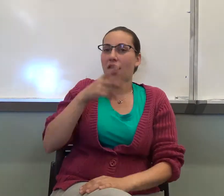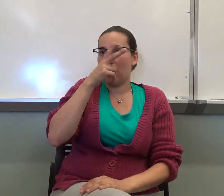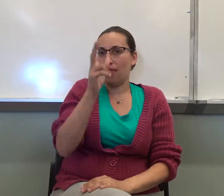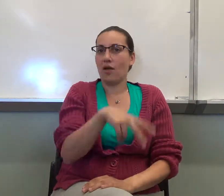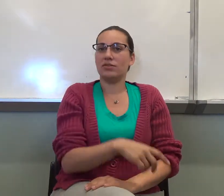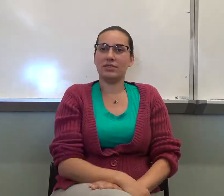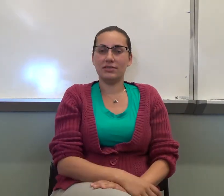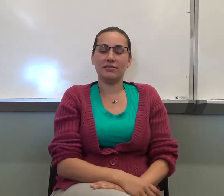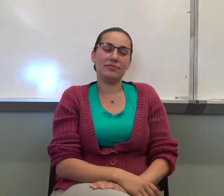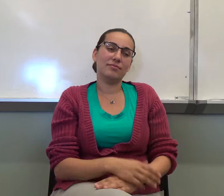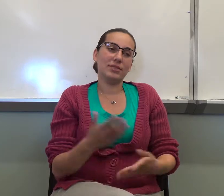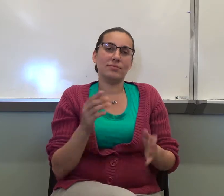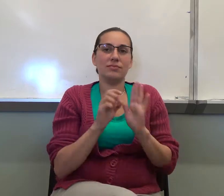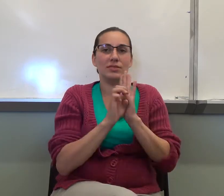All right, let's look at some more of these.